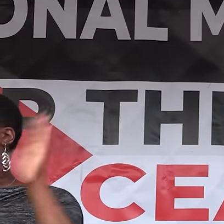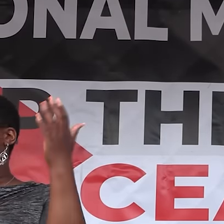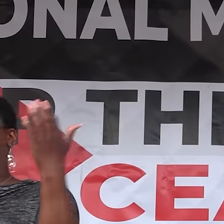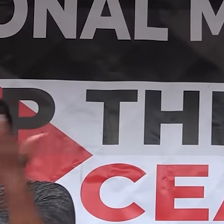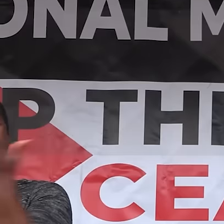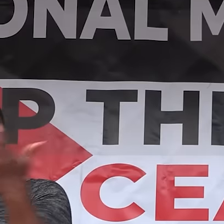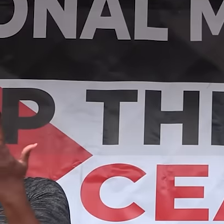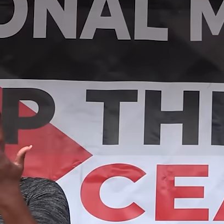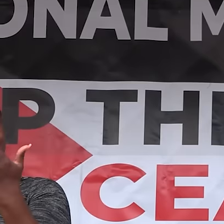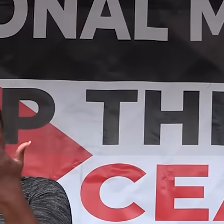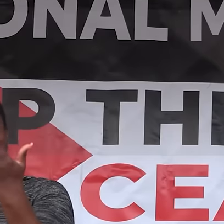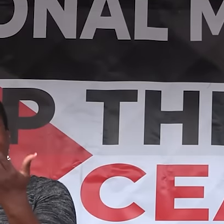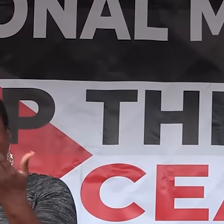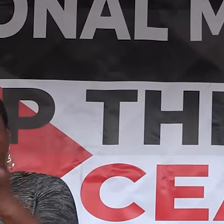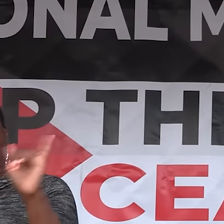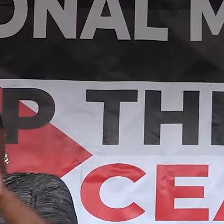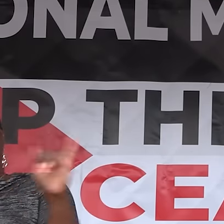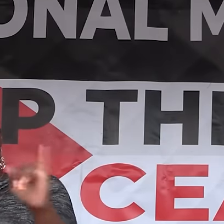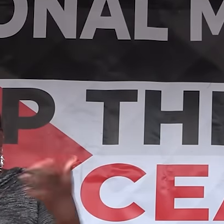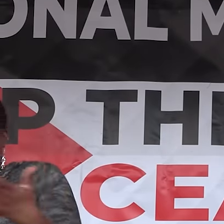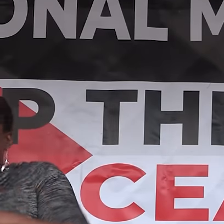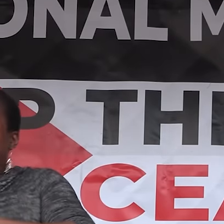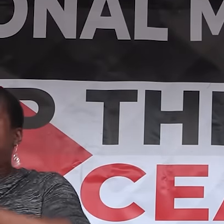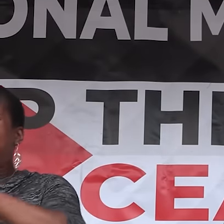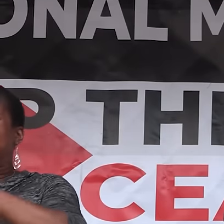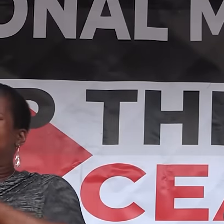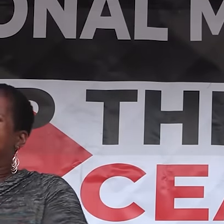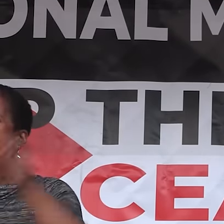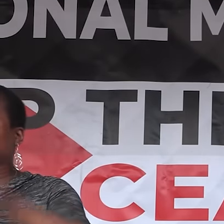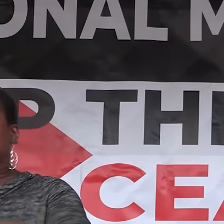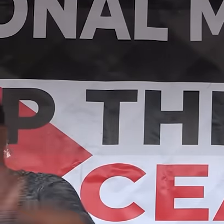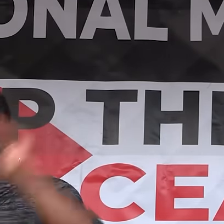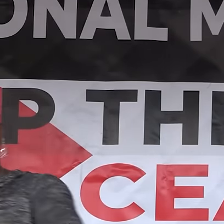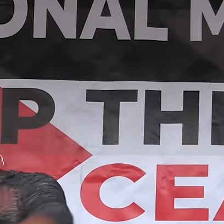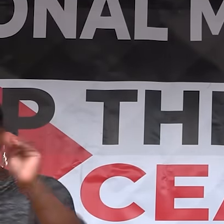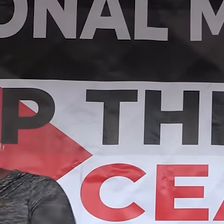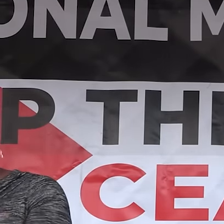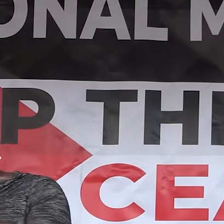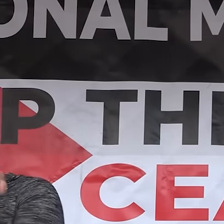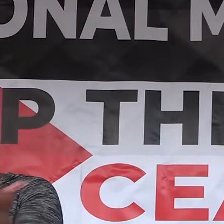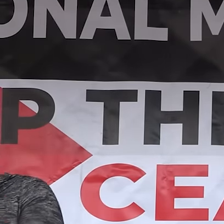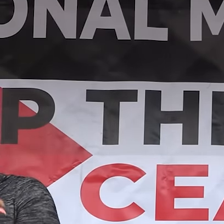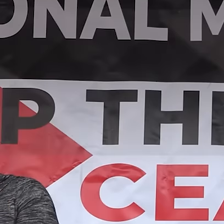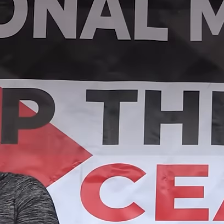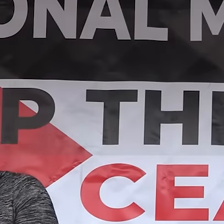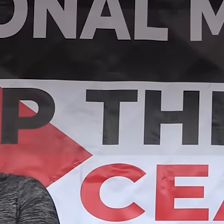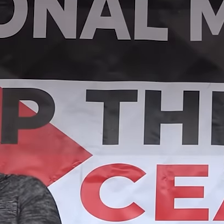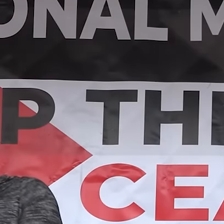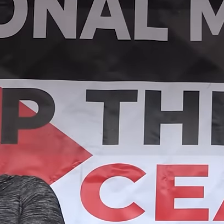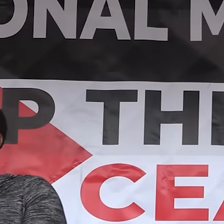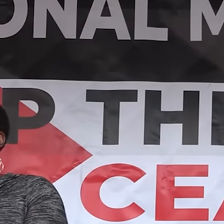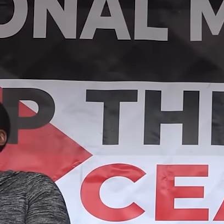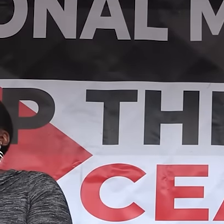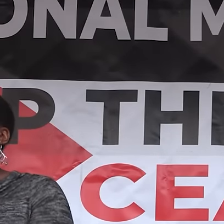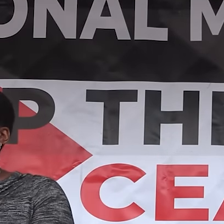world, the way the system is set up right now, politically, economically, and socially, only understands and is willing to sit down with you